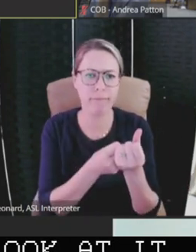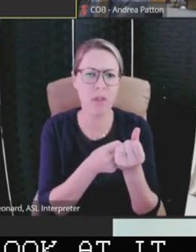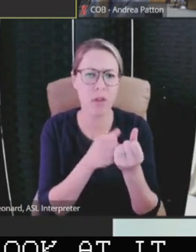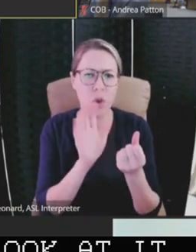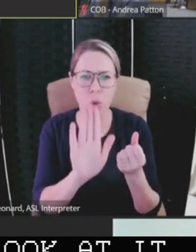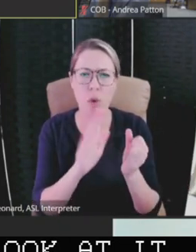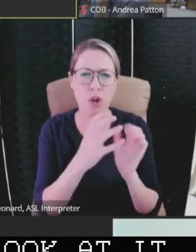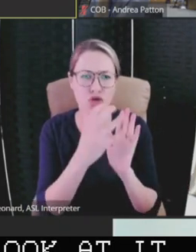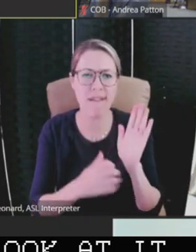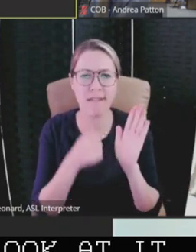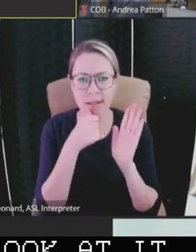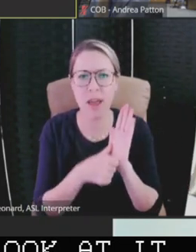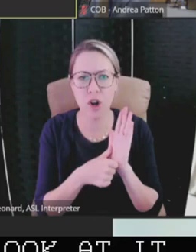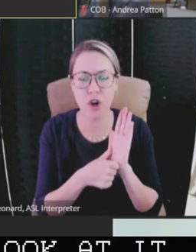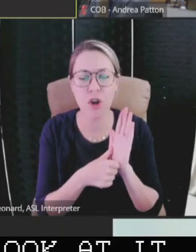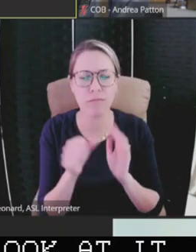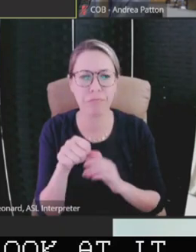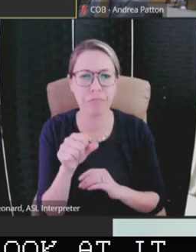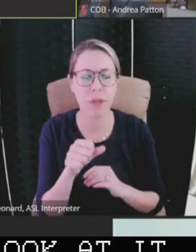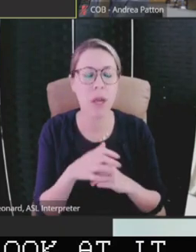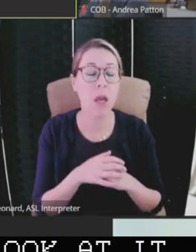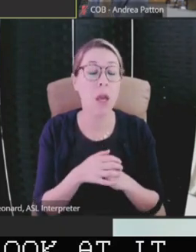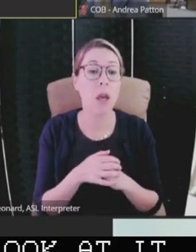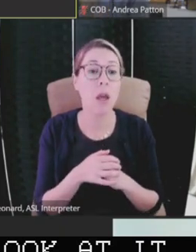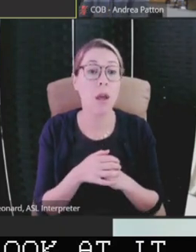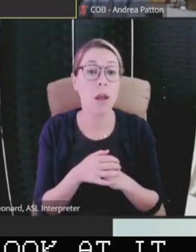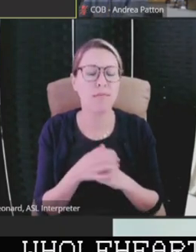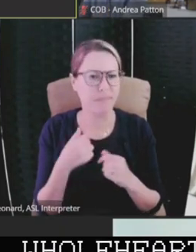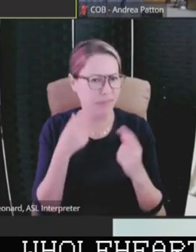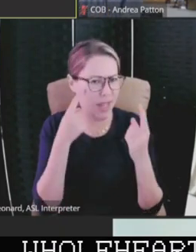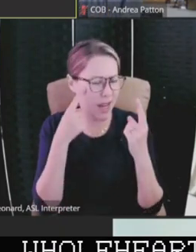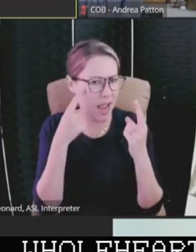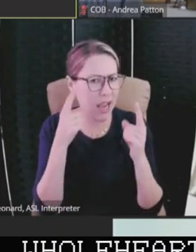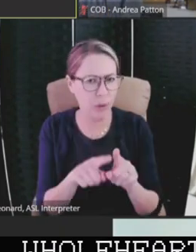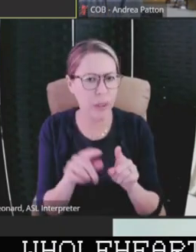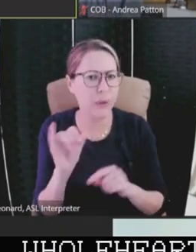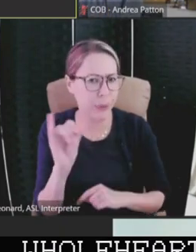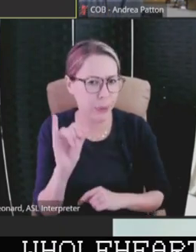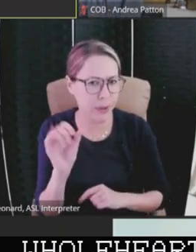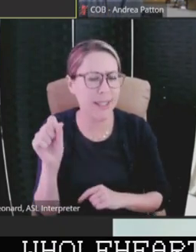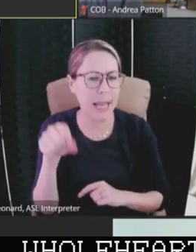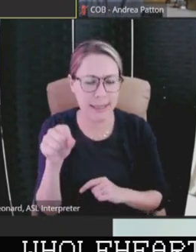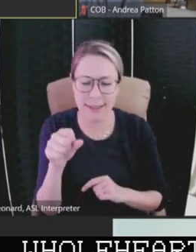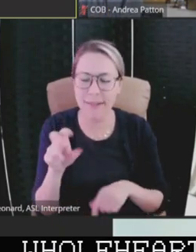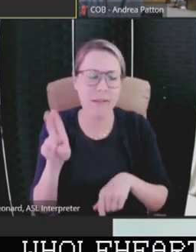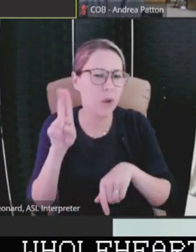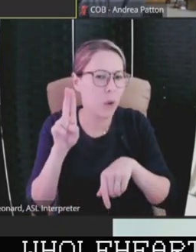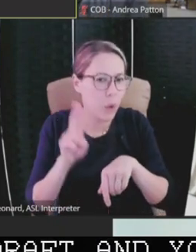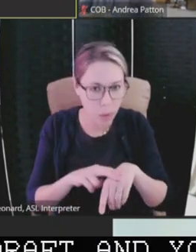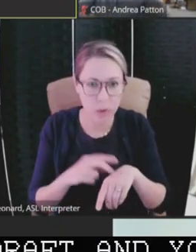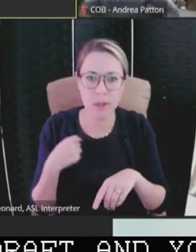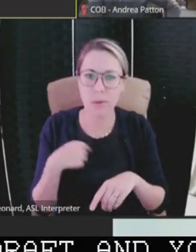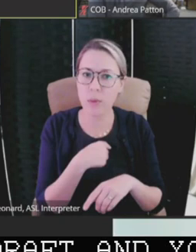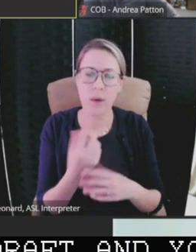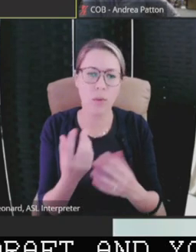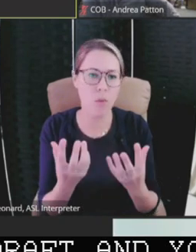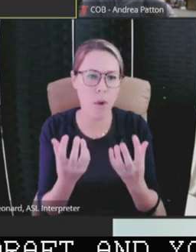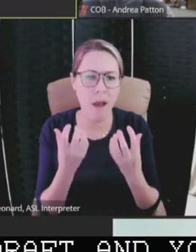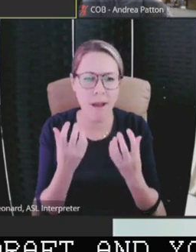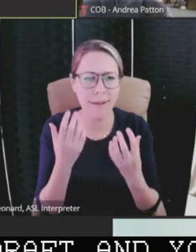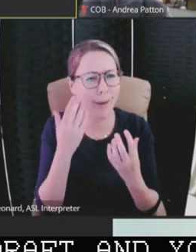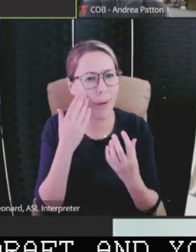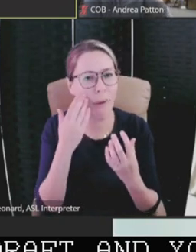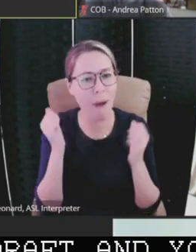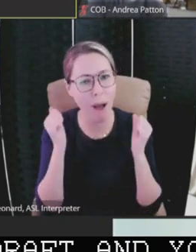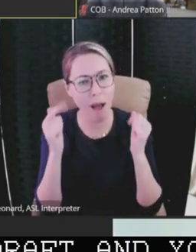draft, and you know, and I do agree too that of course we want you know, everyone